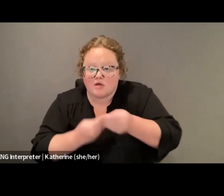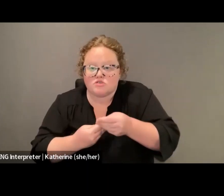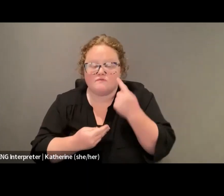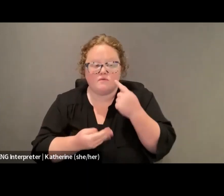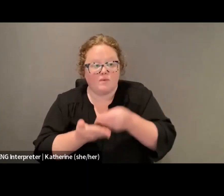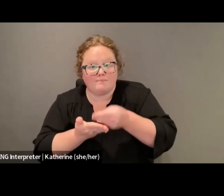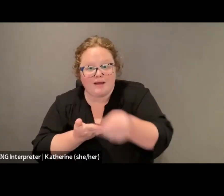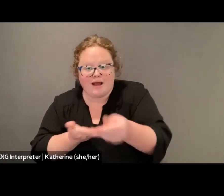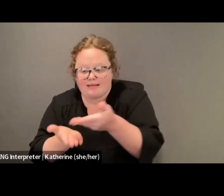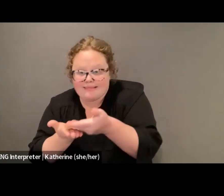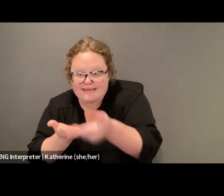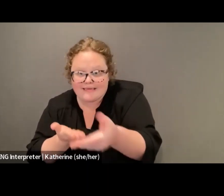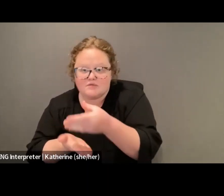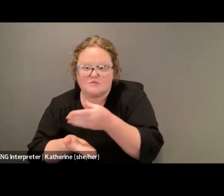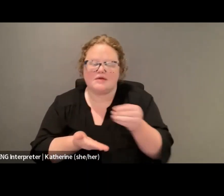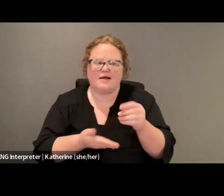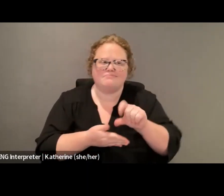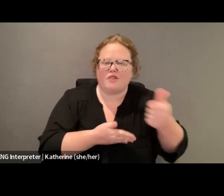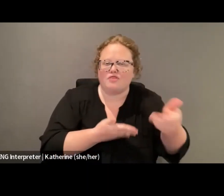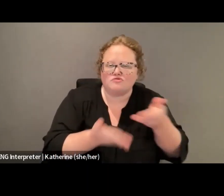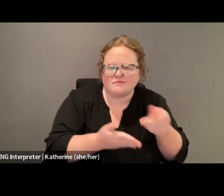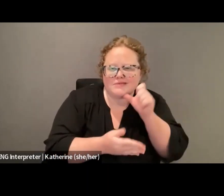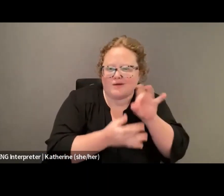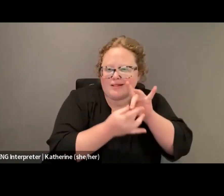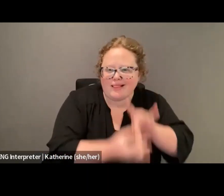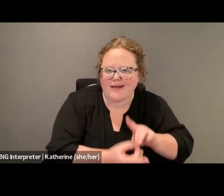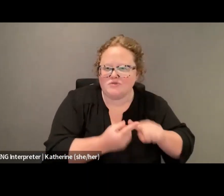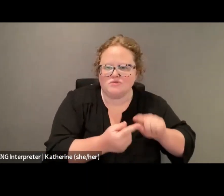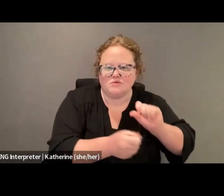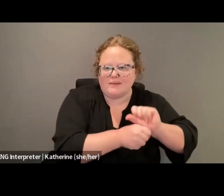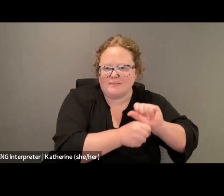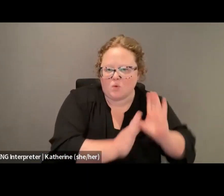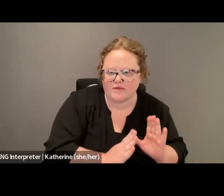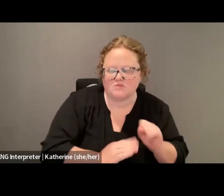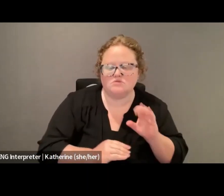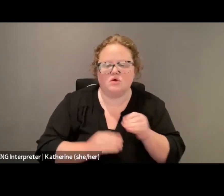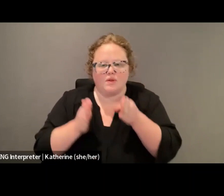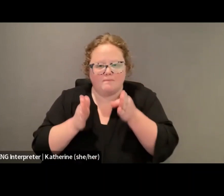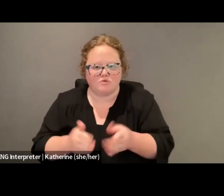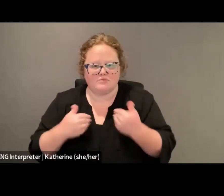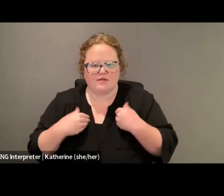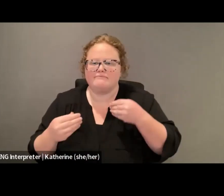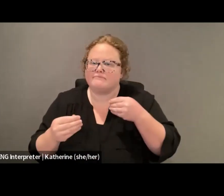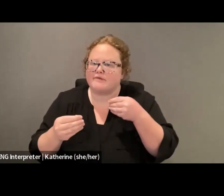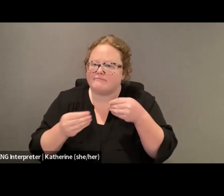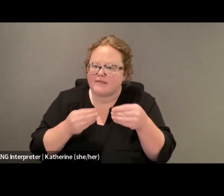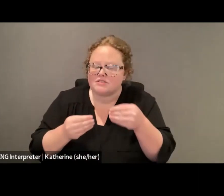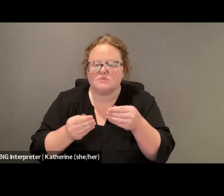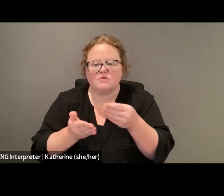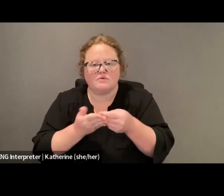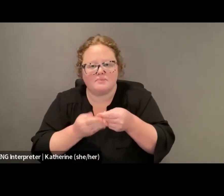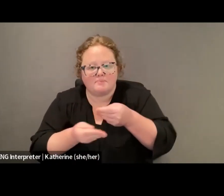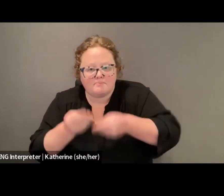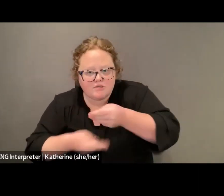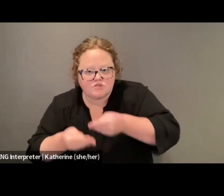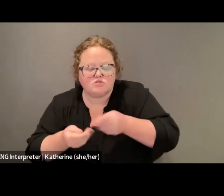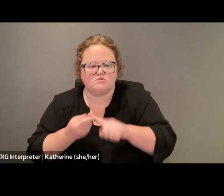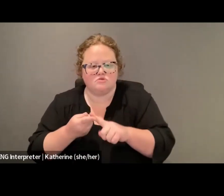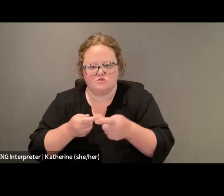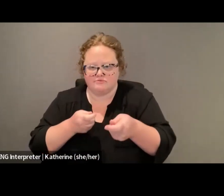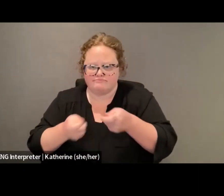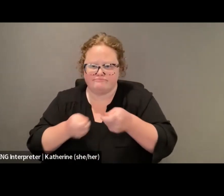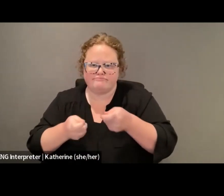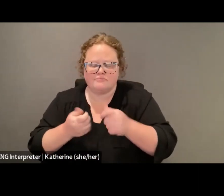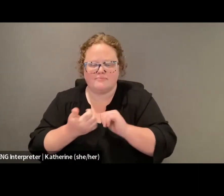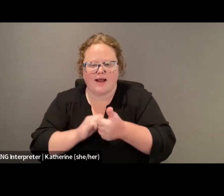non-employee services. So again, the participant is managing a flexible budget within waivers with budget